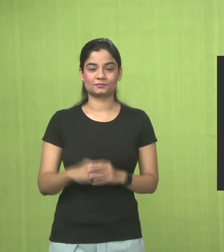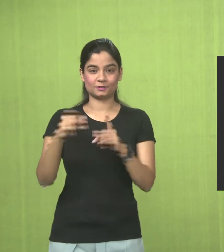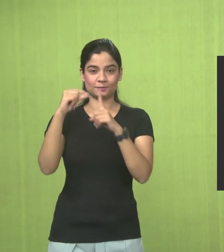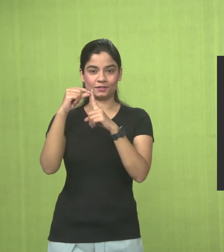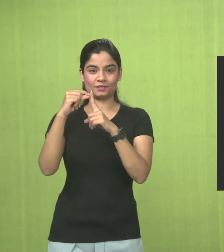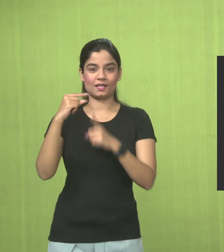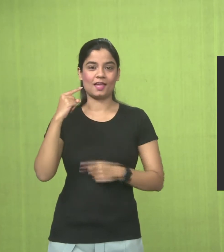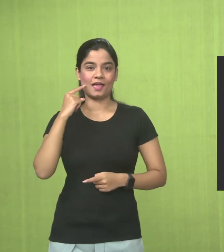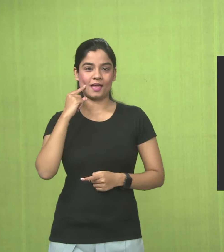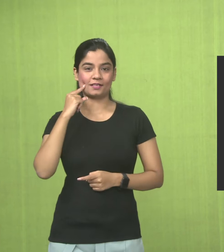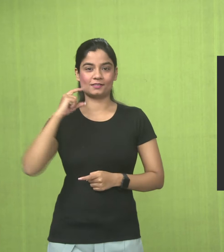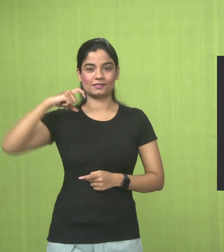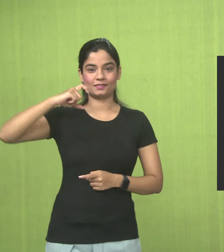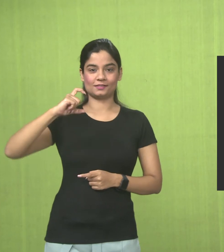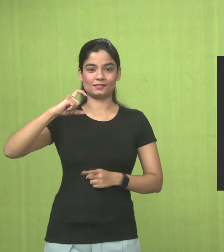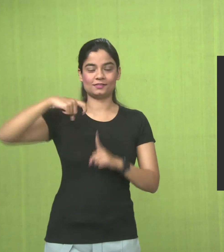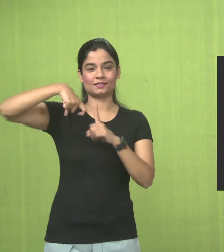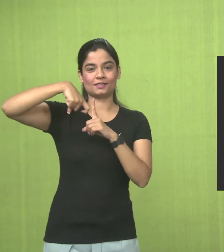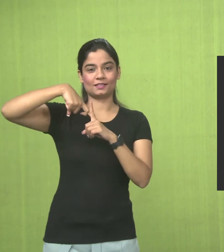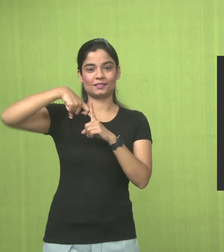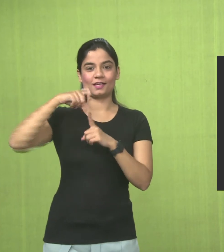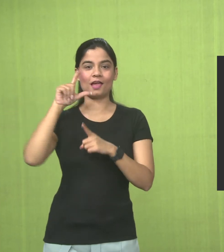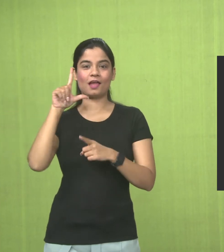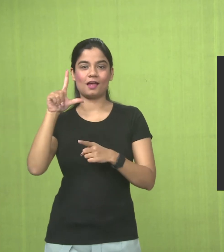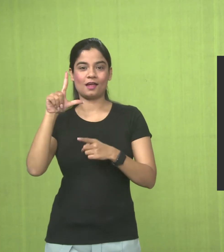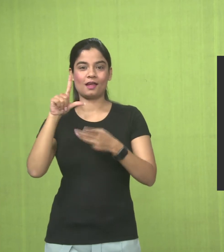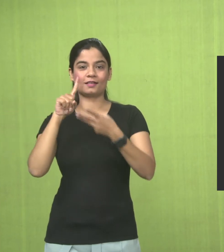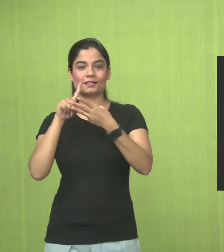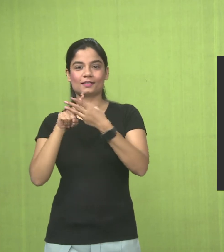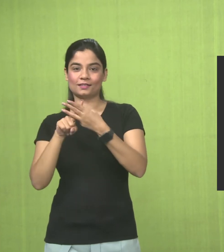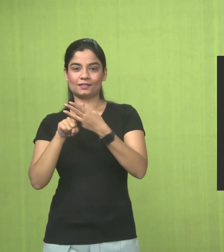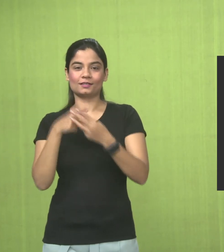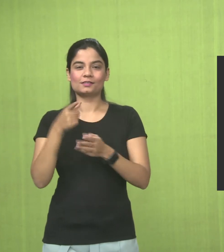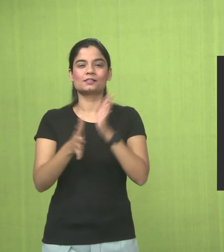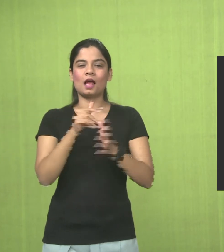Pickle. A relish consisting of vegetables preserved in vinegar.